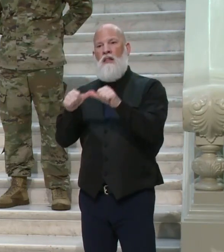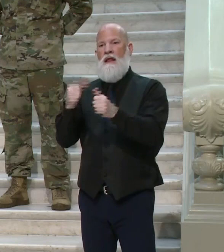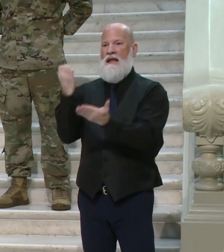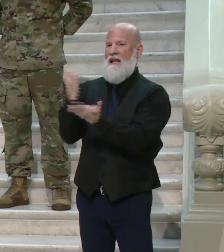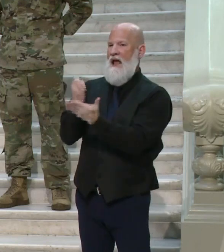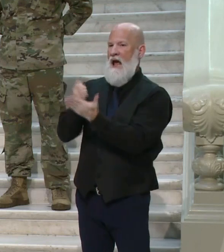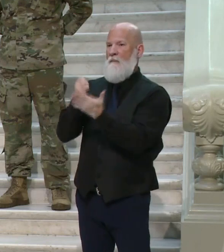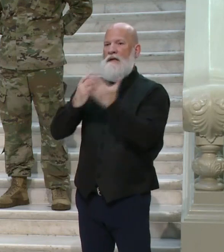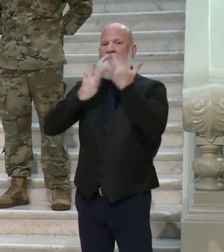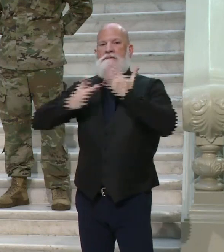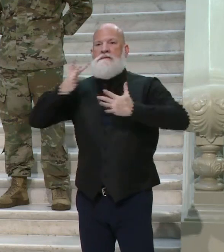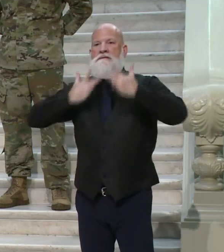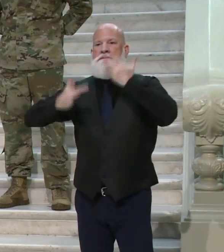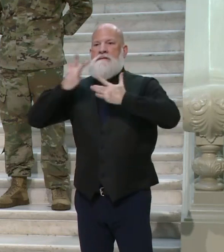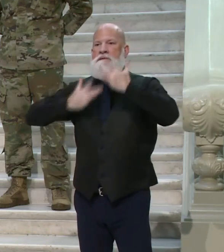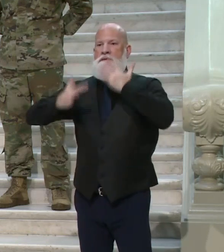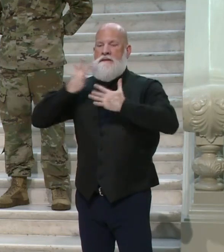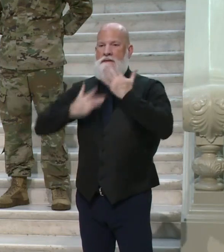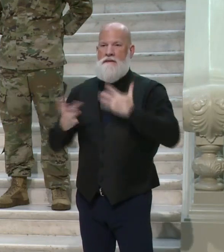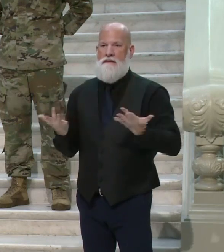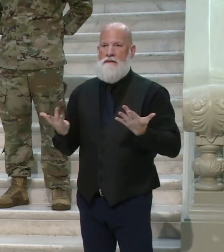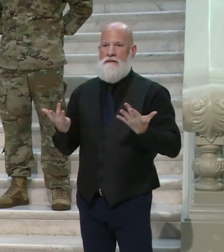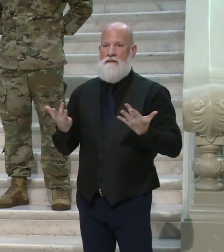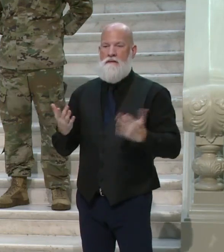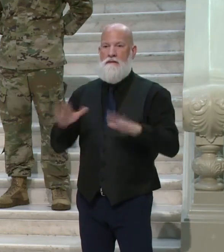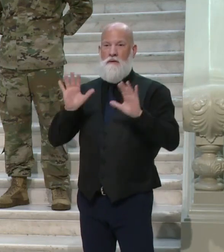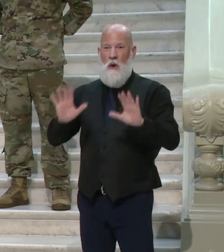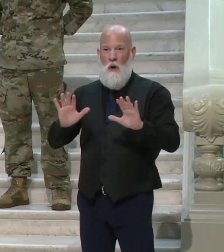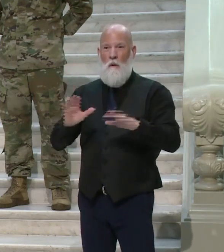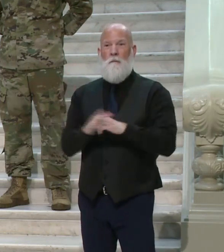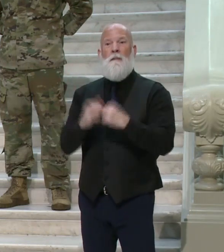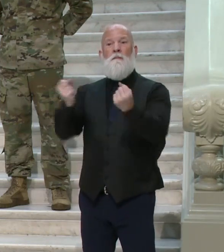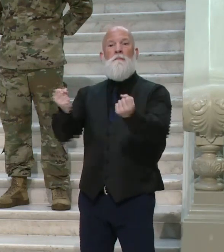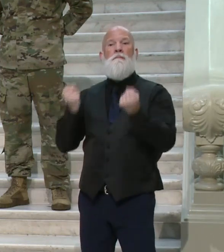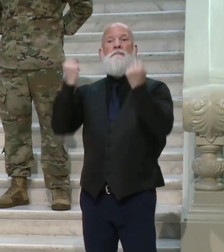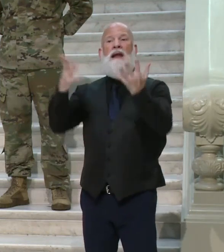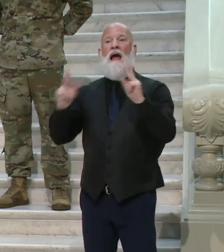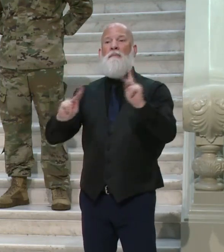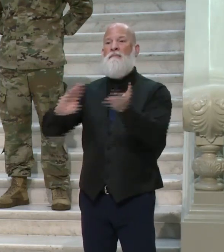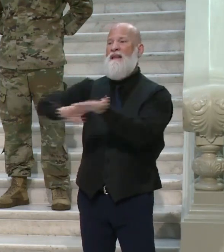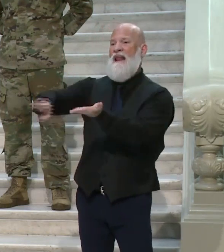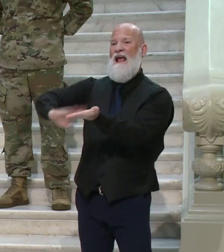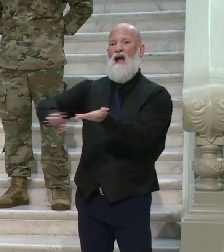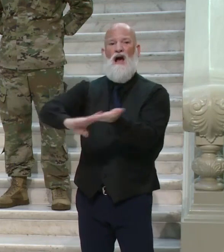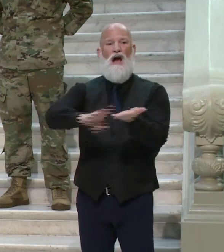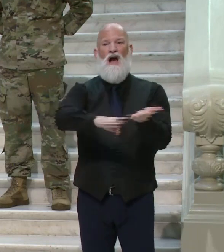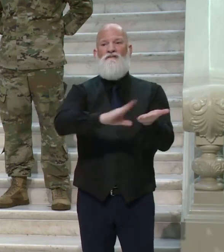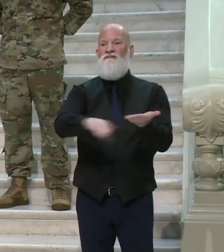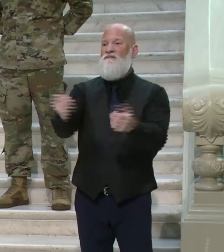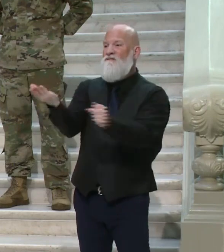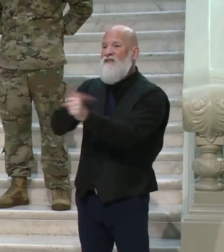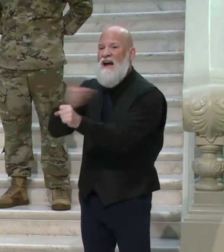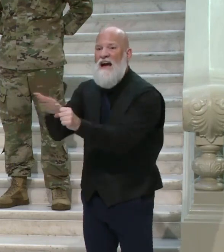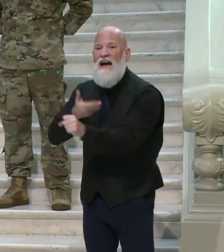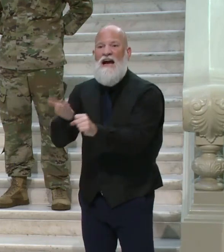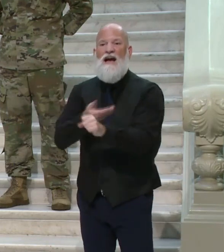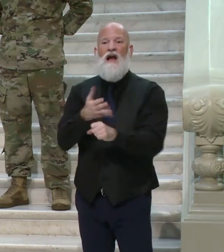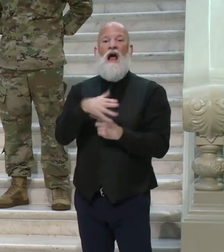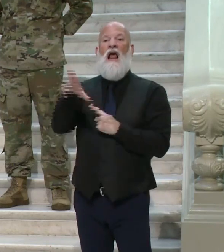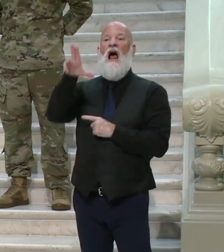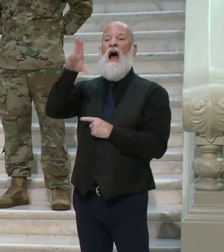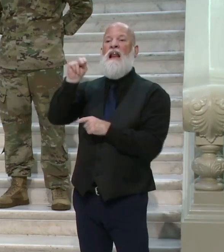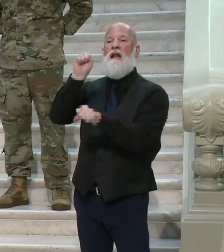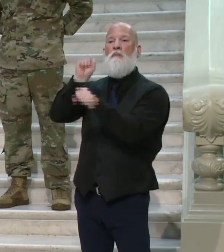at depression-like unemployment. We are, facing hardships now of trying to